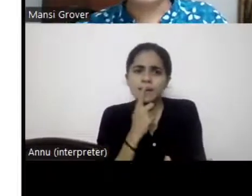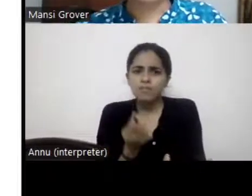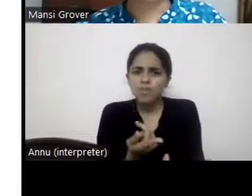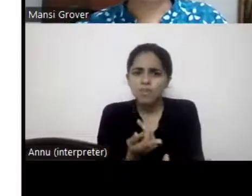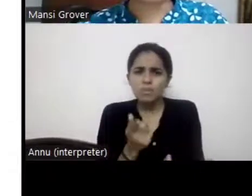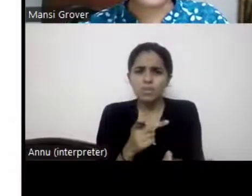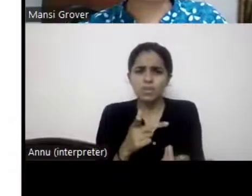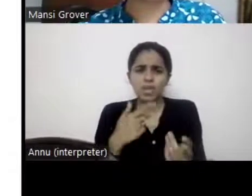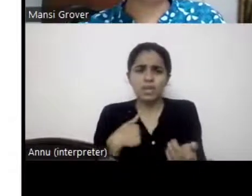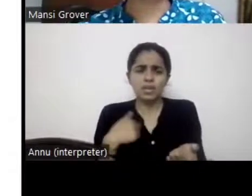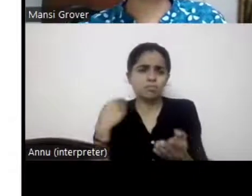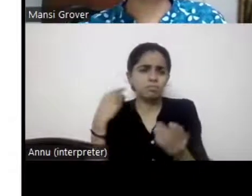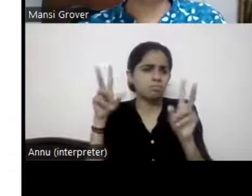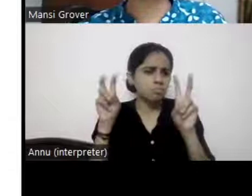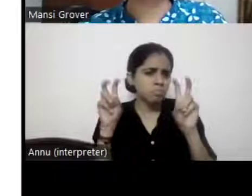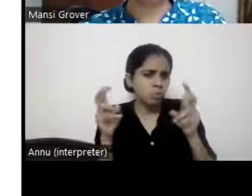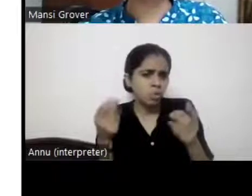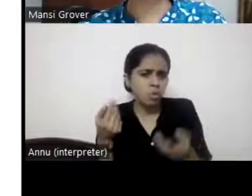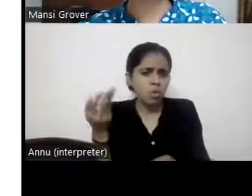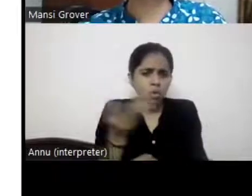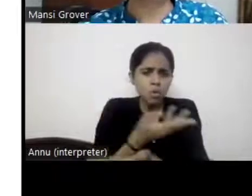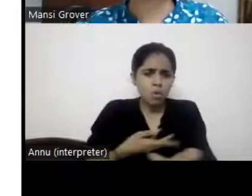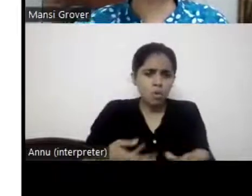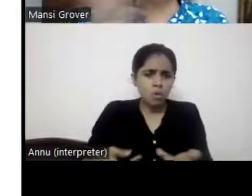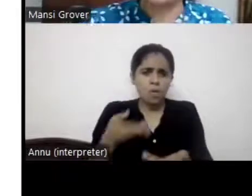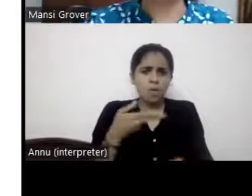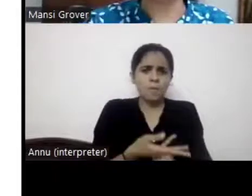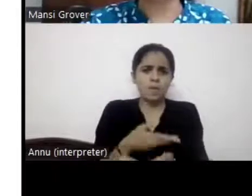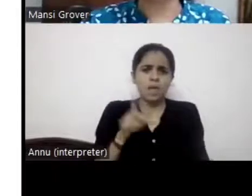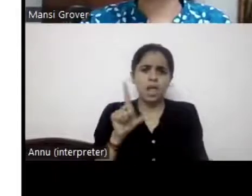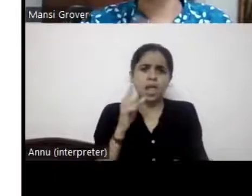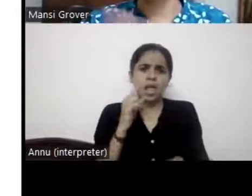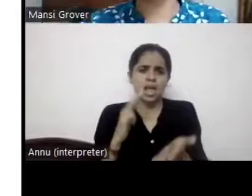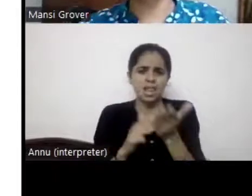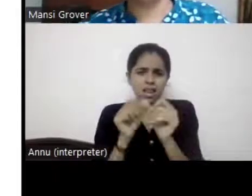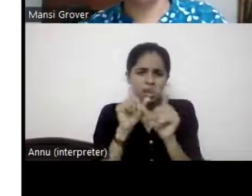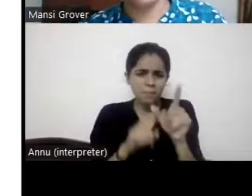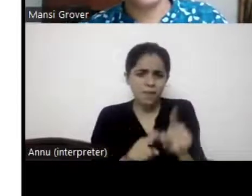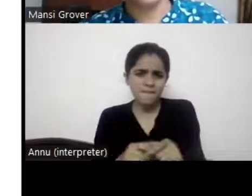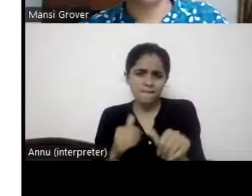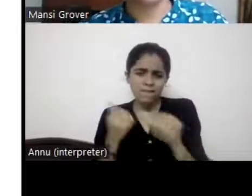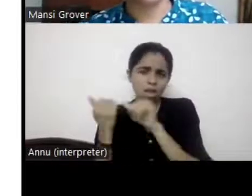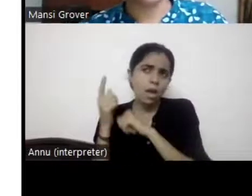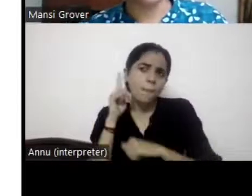Michelle comes across as a figure who looks more blind than deaf.